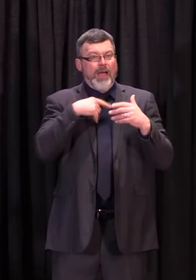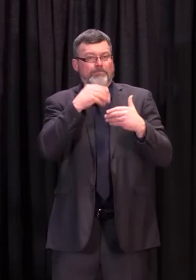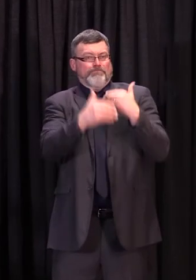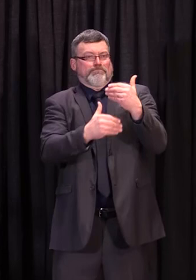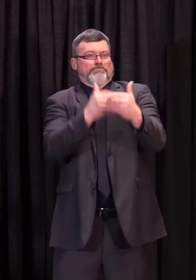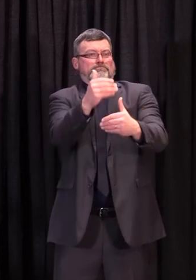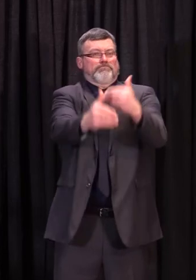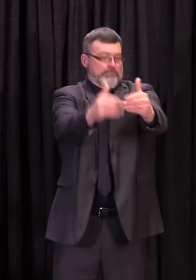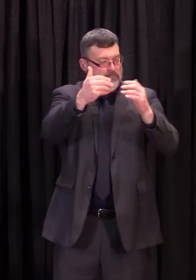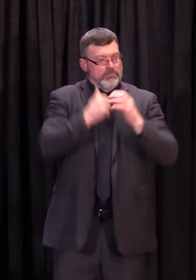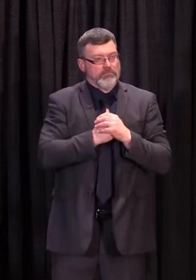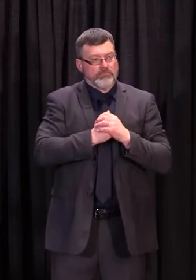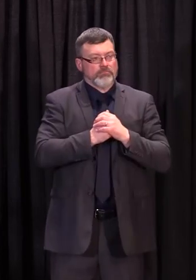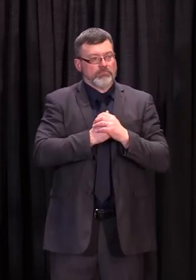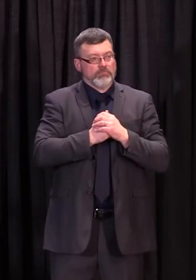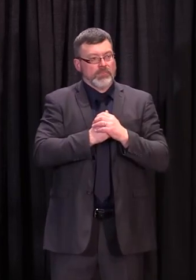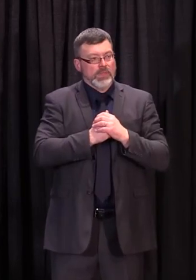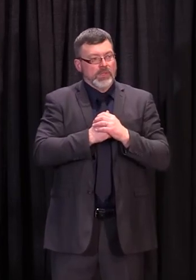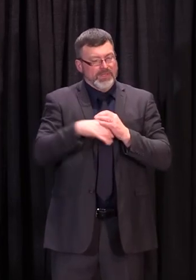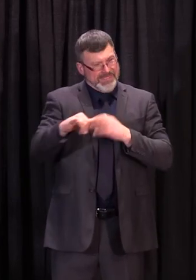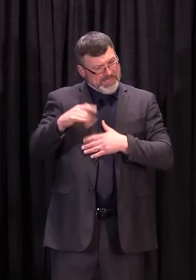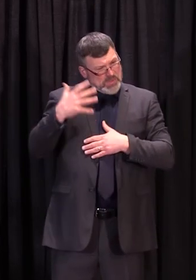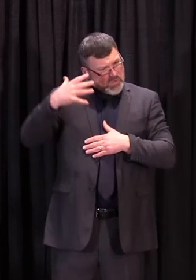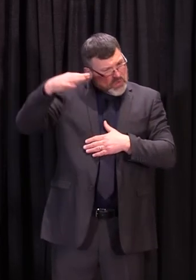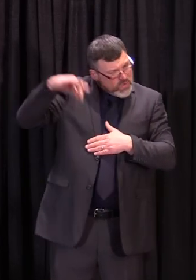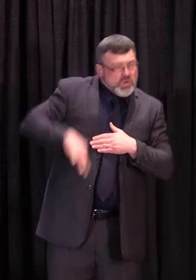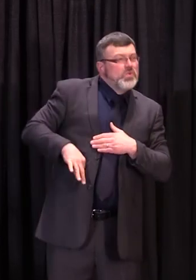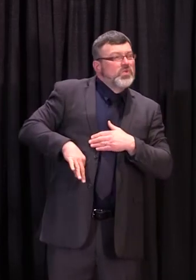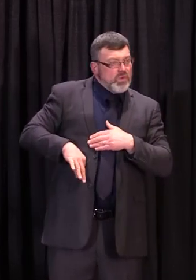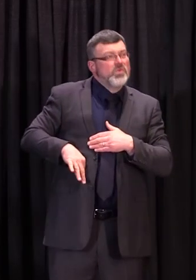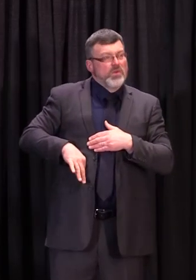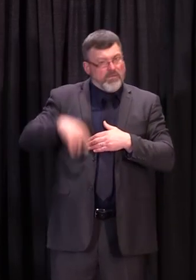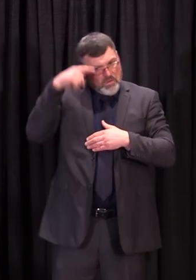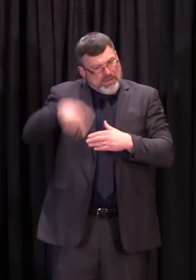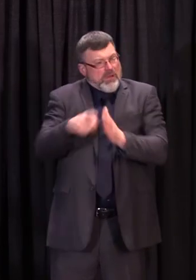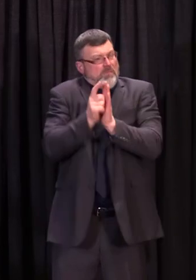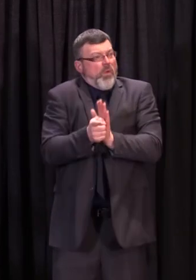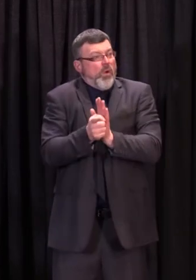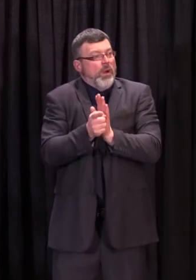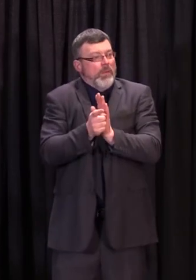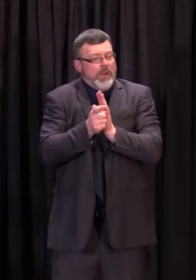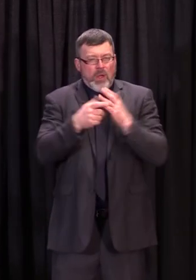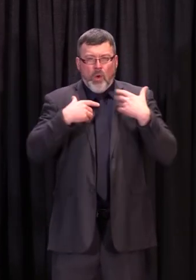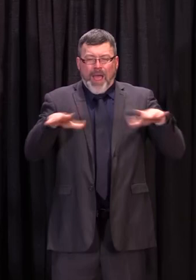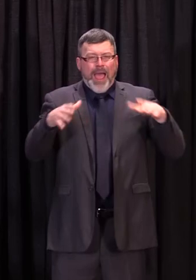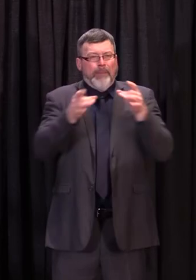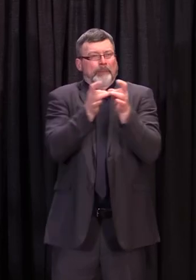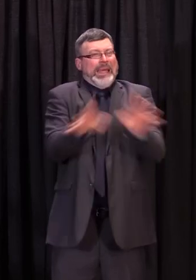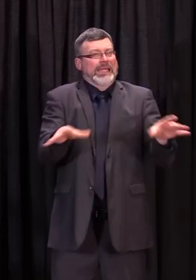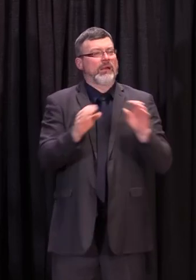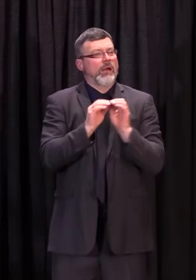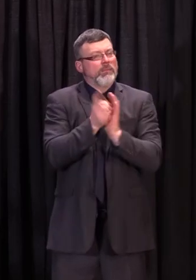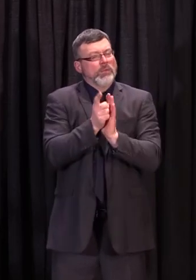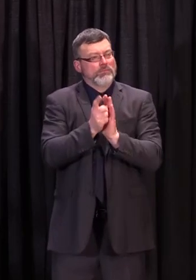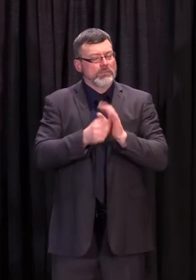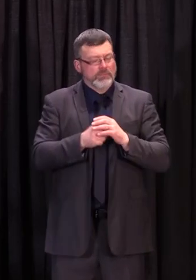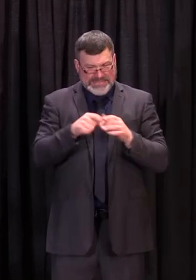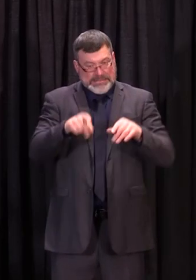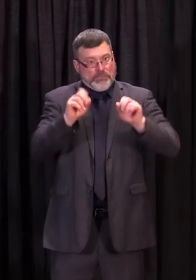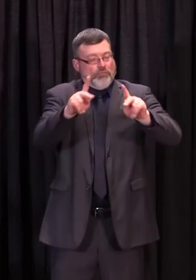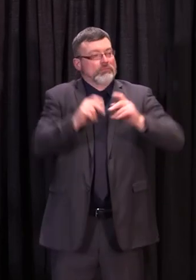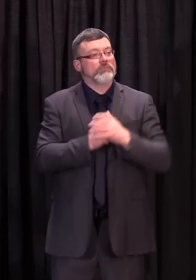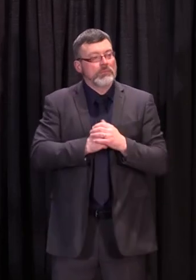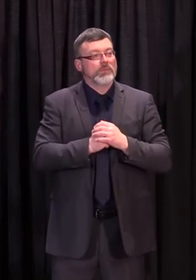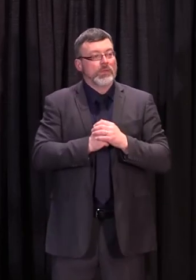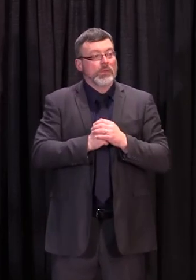the most of this moment. We can't squander this opportunity or let our legacy be defined by future